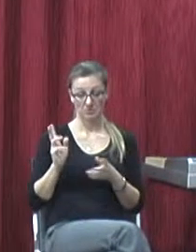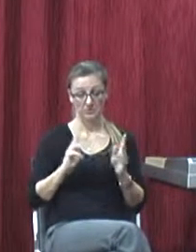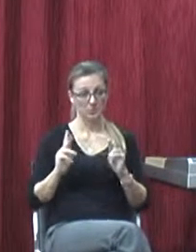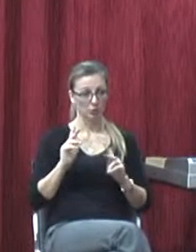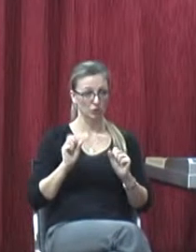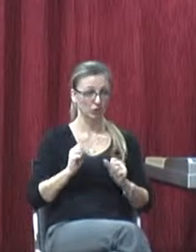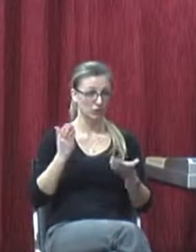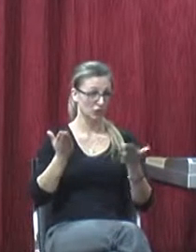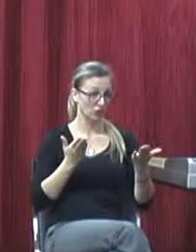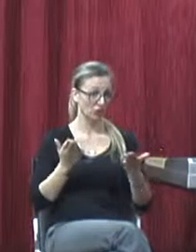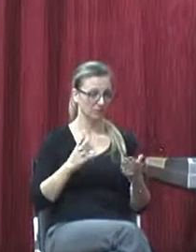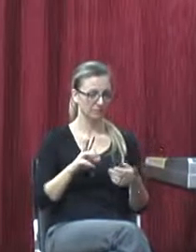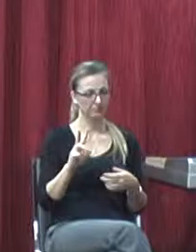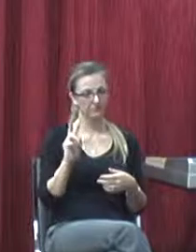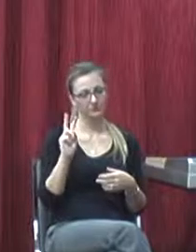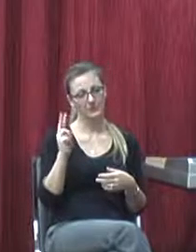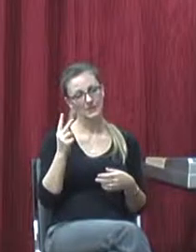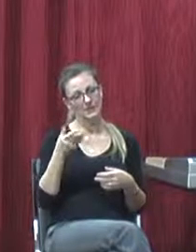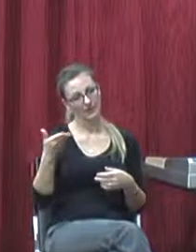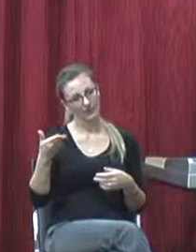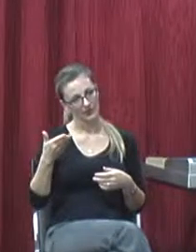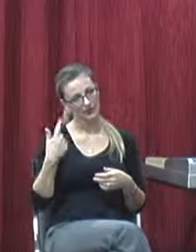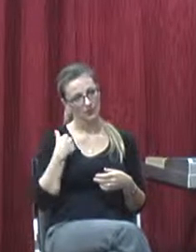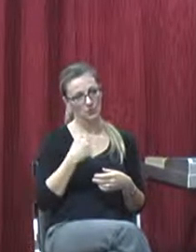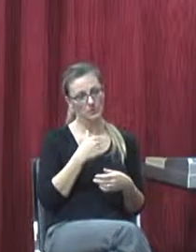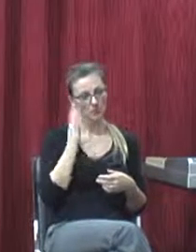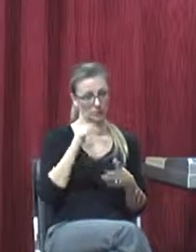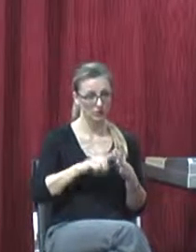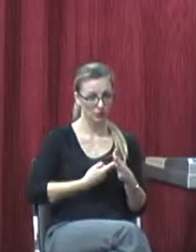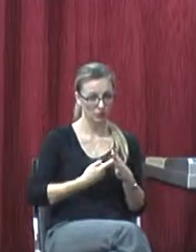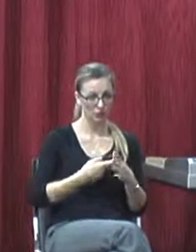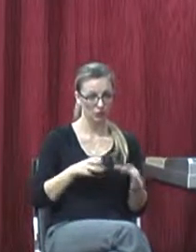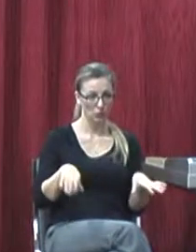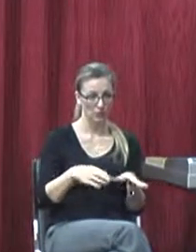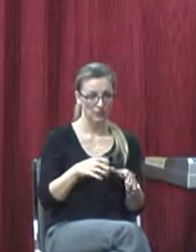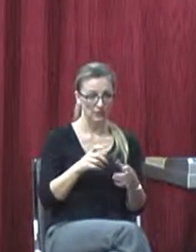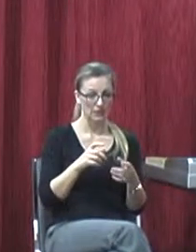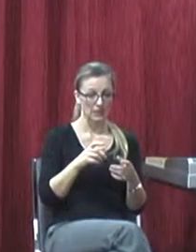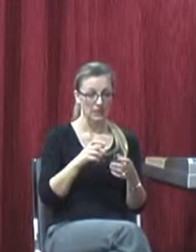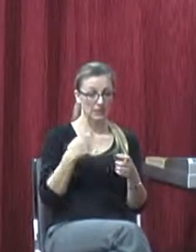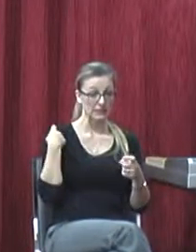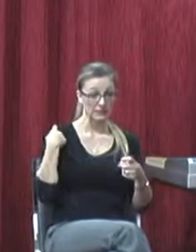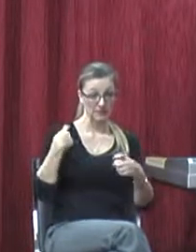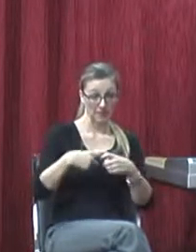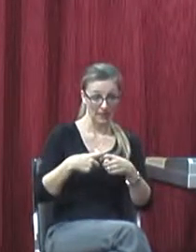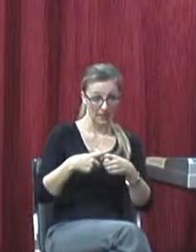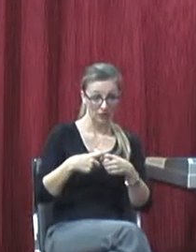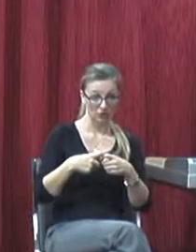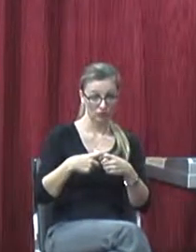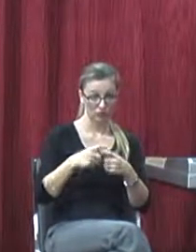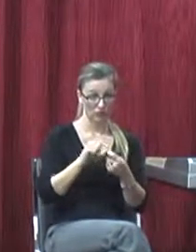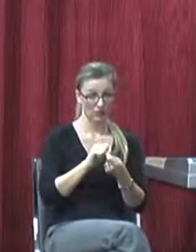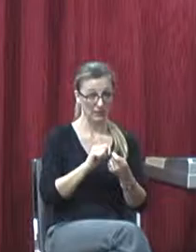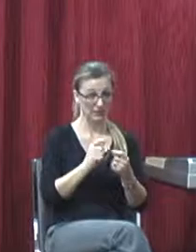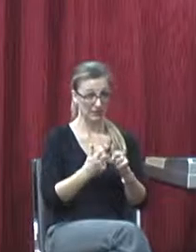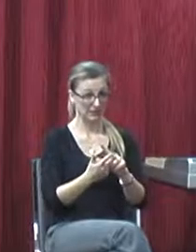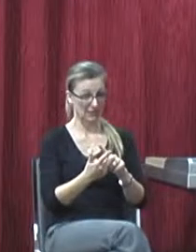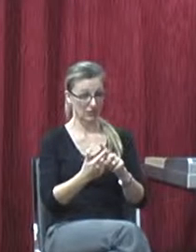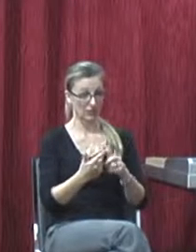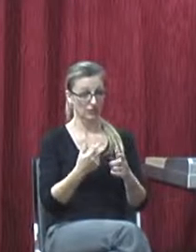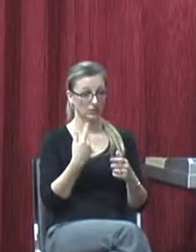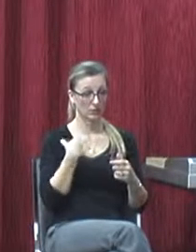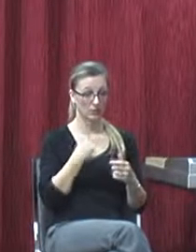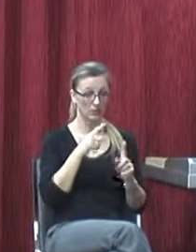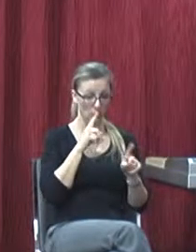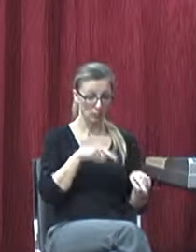serve. Secondly, we're about to start doing Spanish translation. We've ordered the equipment for Spanish